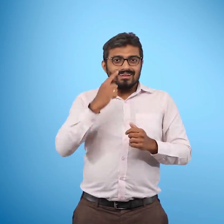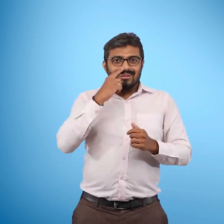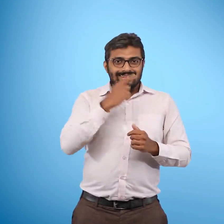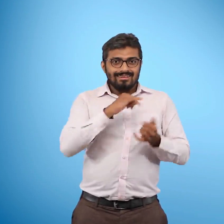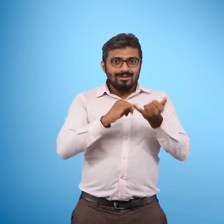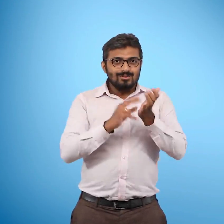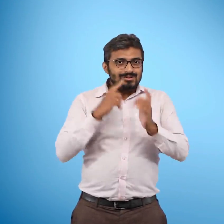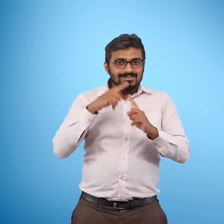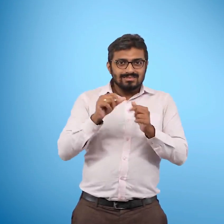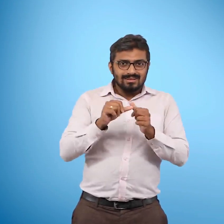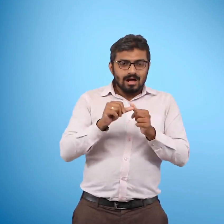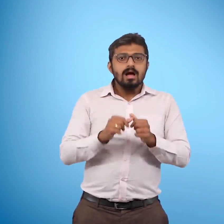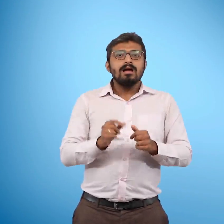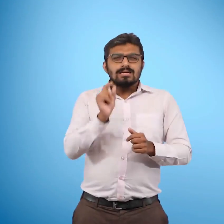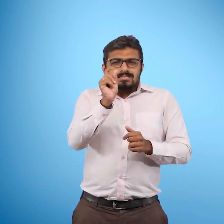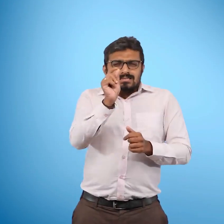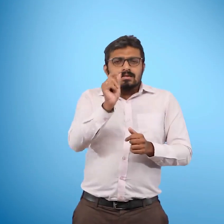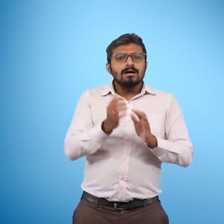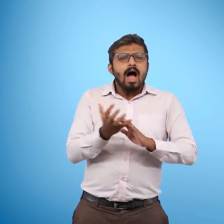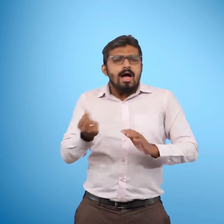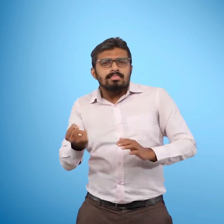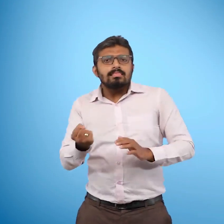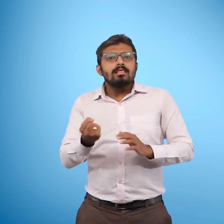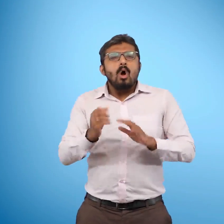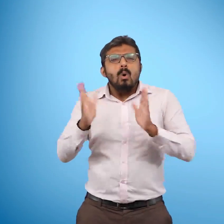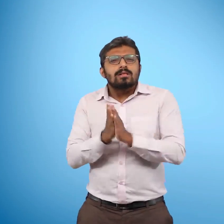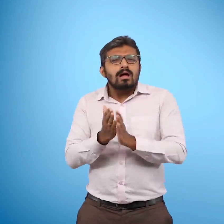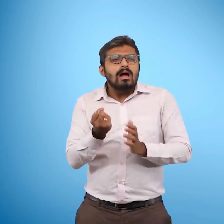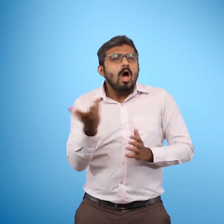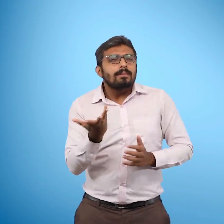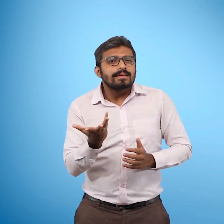What is the smallest number of seeds that Sunita had?